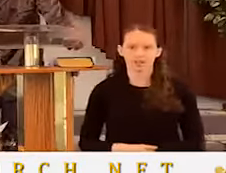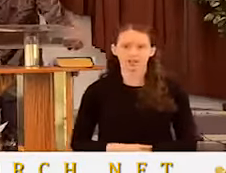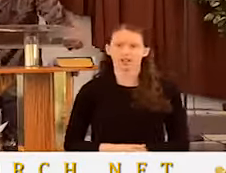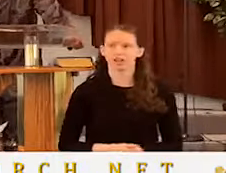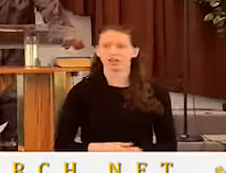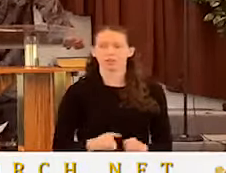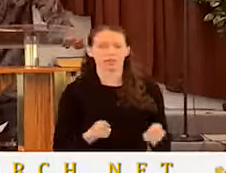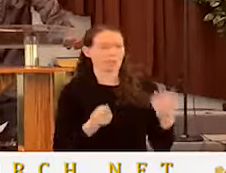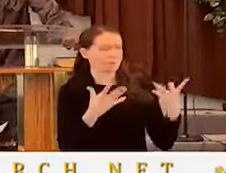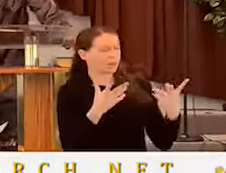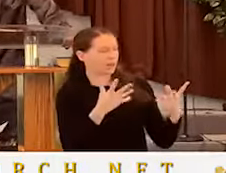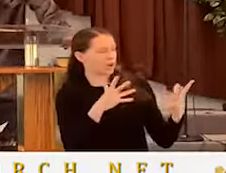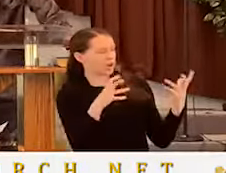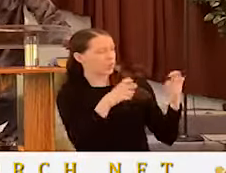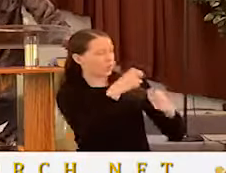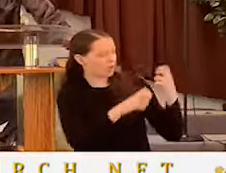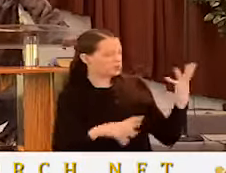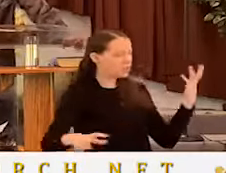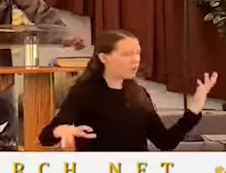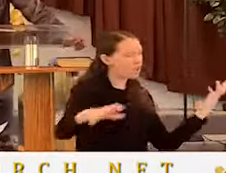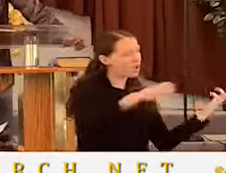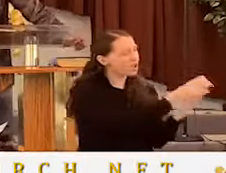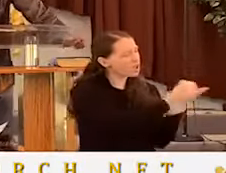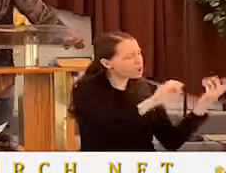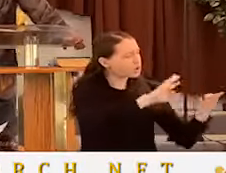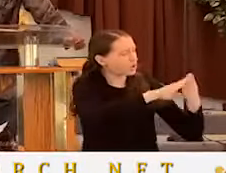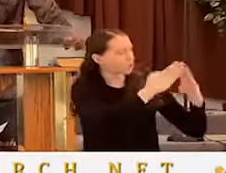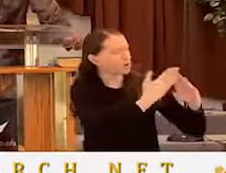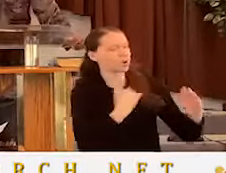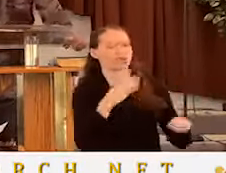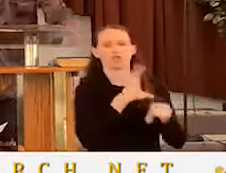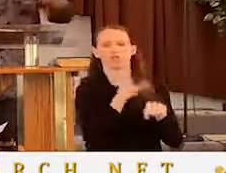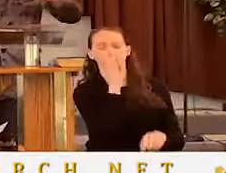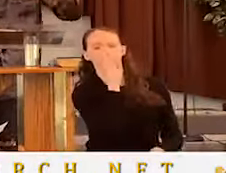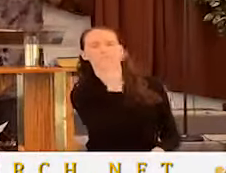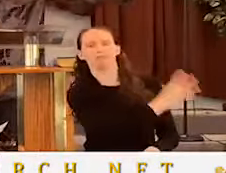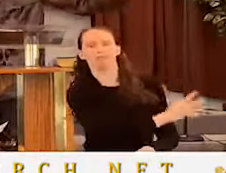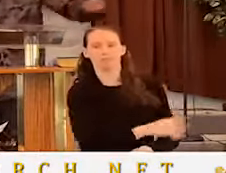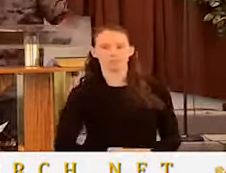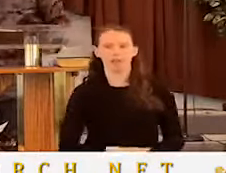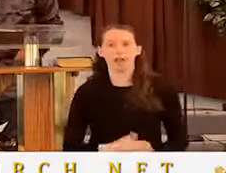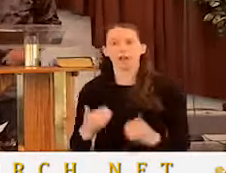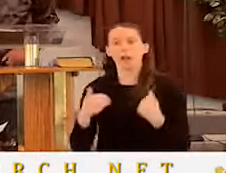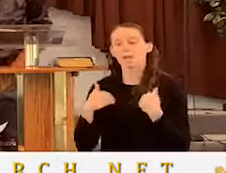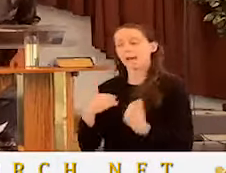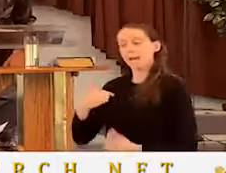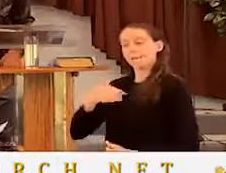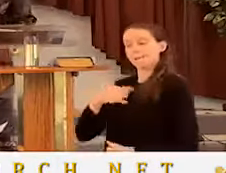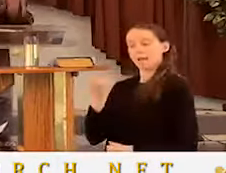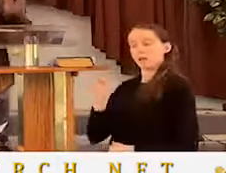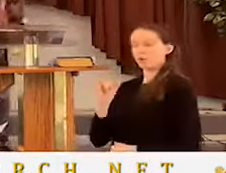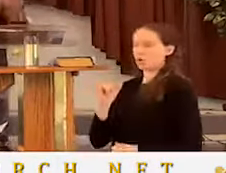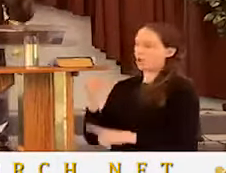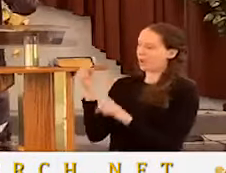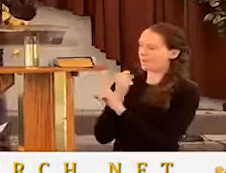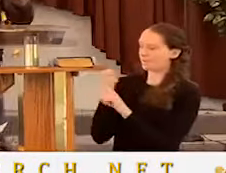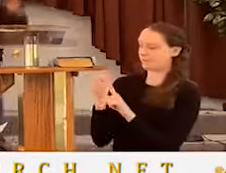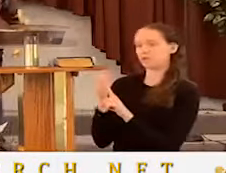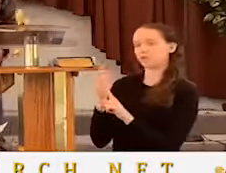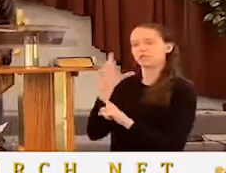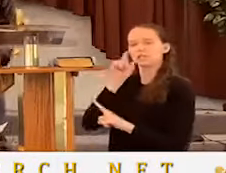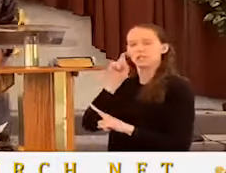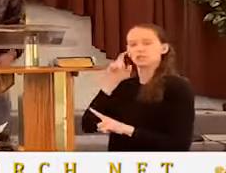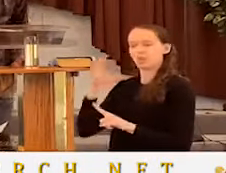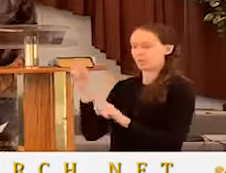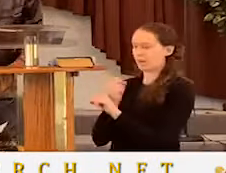our streets. The church was still asleep during the Me Too movement. The church